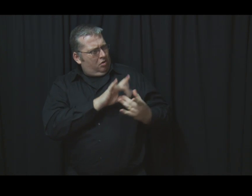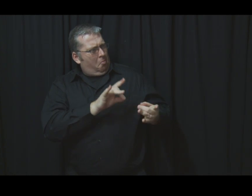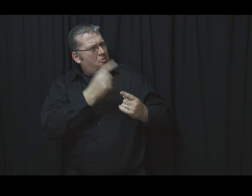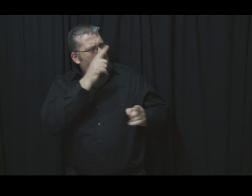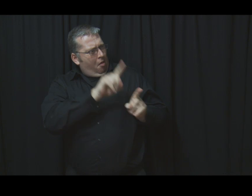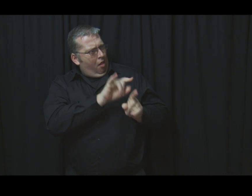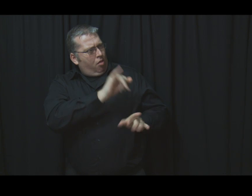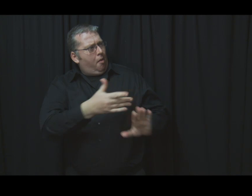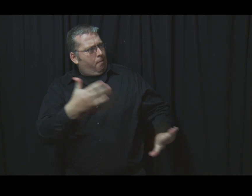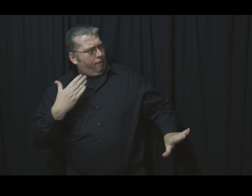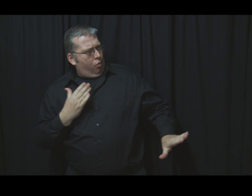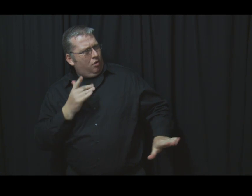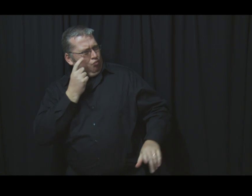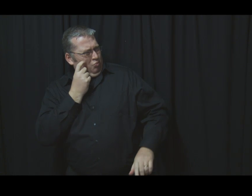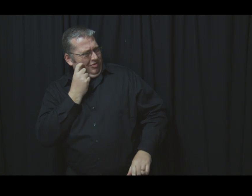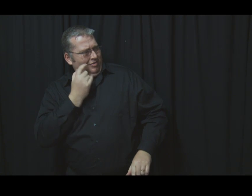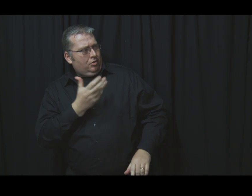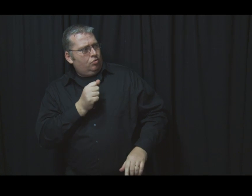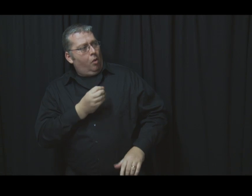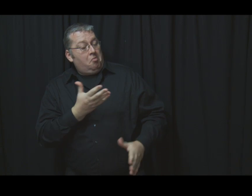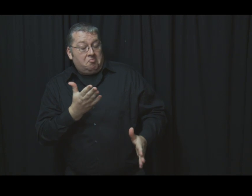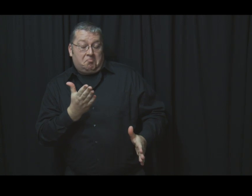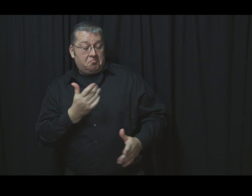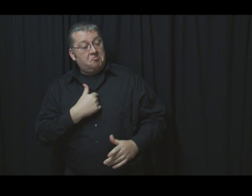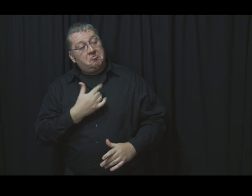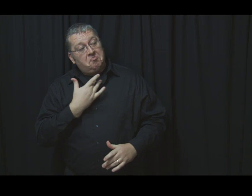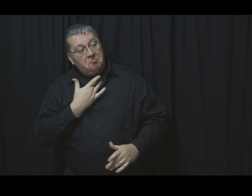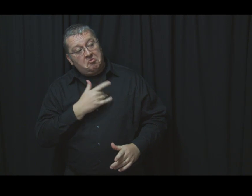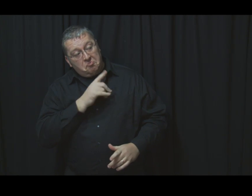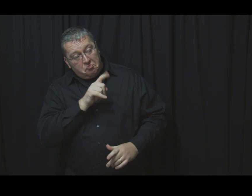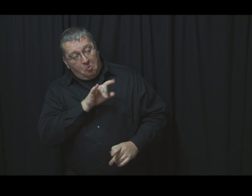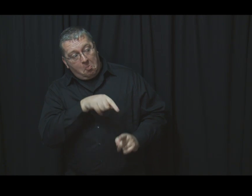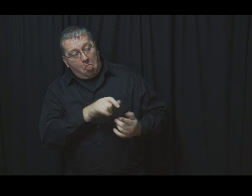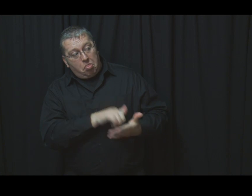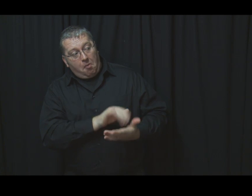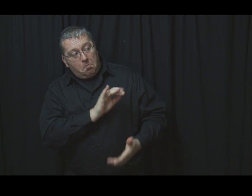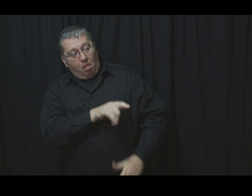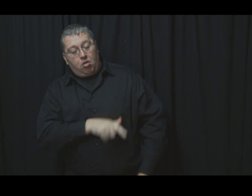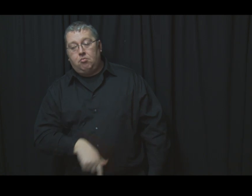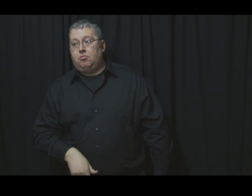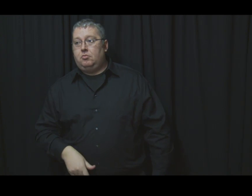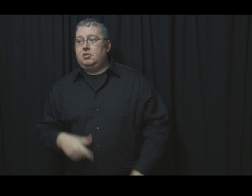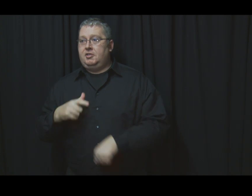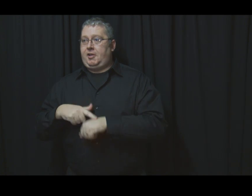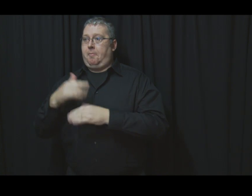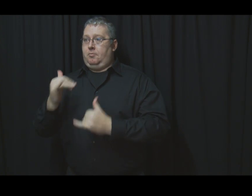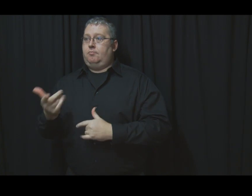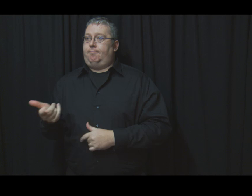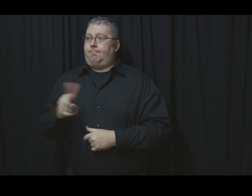that recently. So that would be also my question to Bill. Time. Mr.